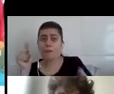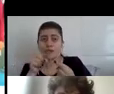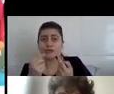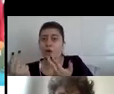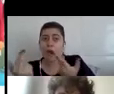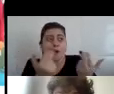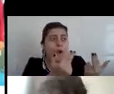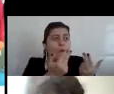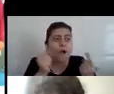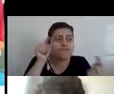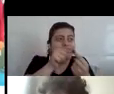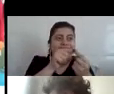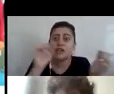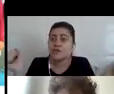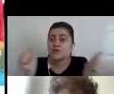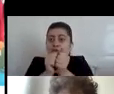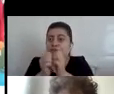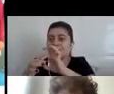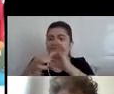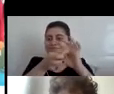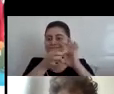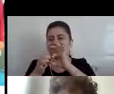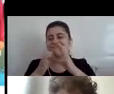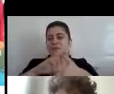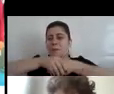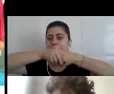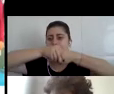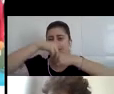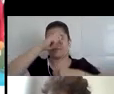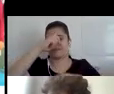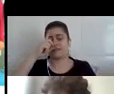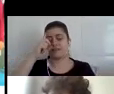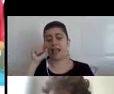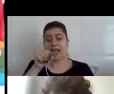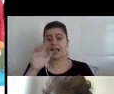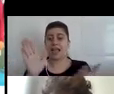This is these are some pictures of the event that just